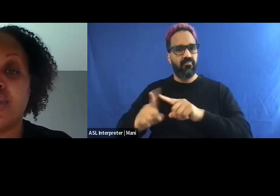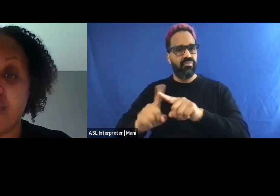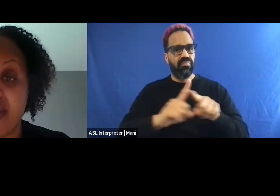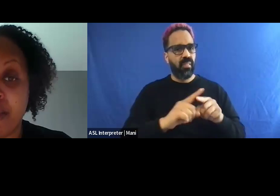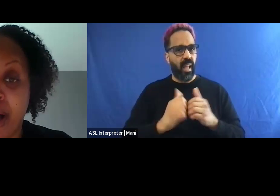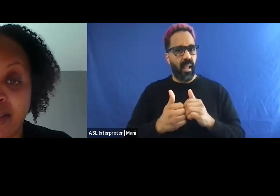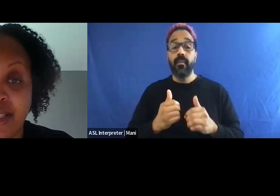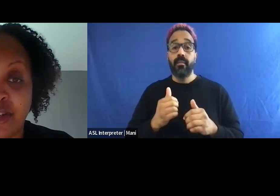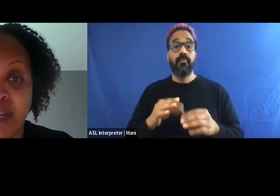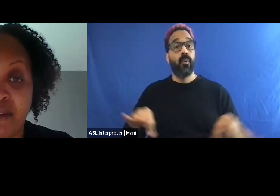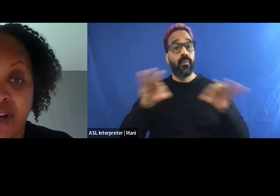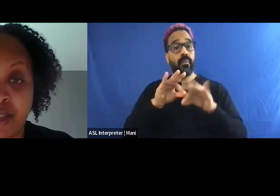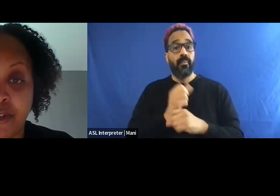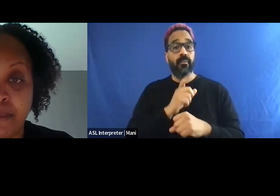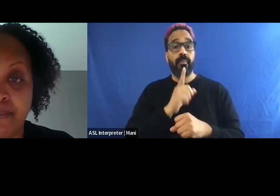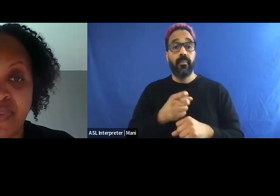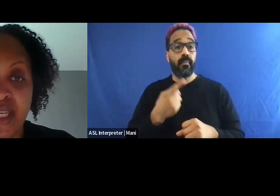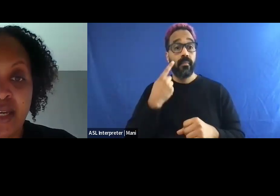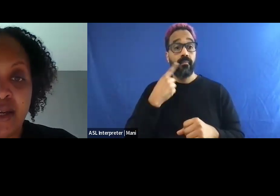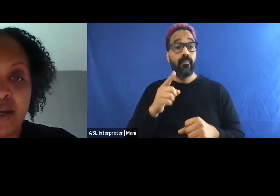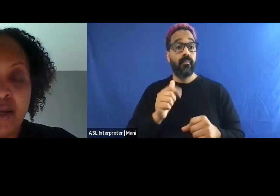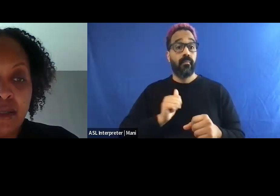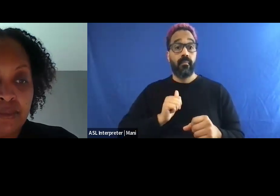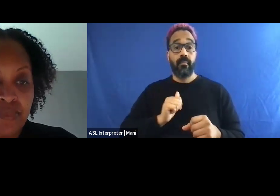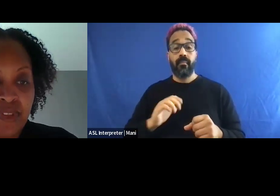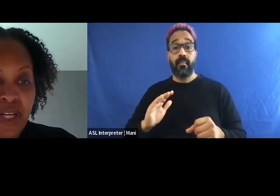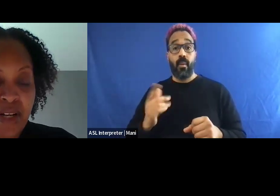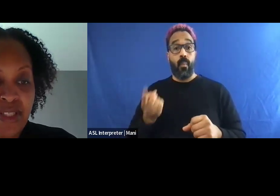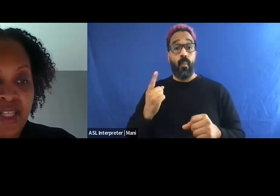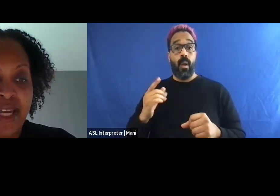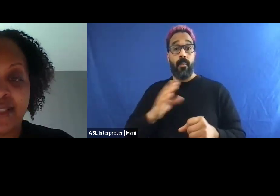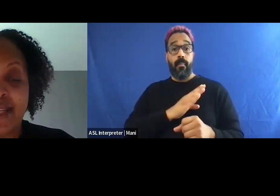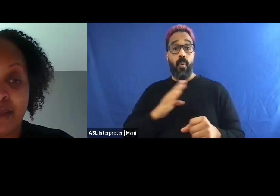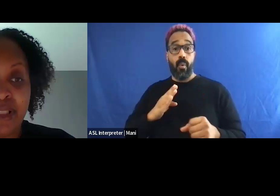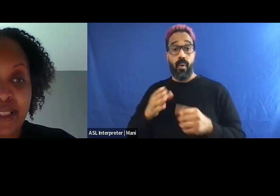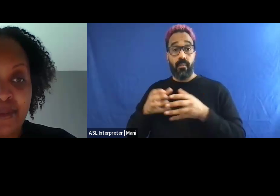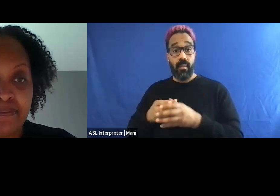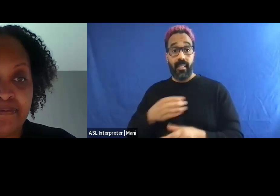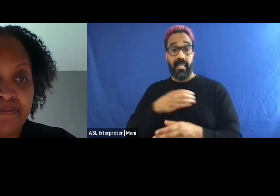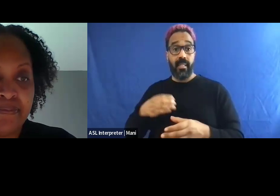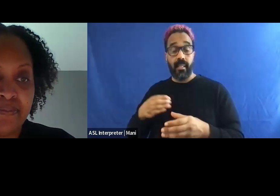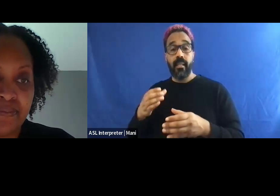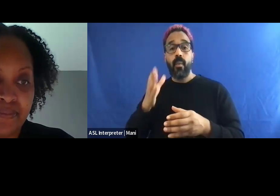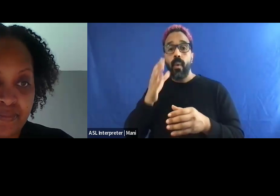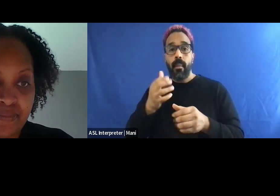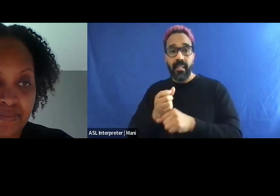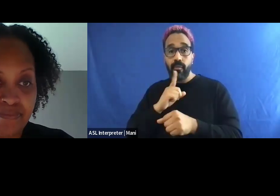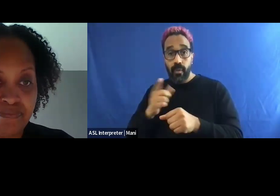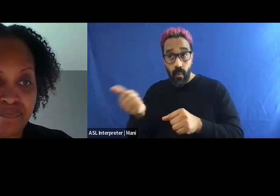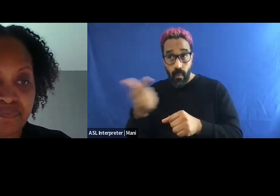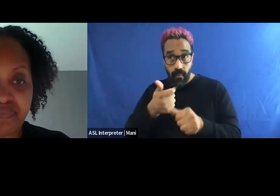for ensuring that the policies are being followed. We can go to the next slide, please.